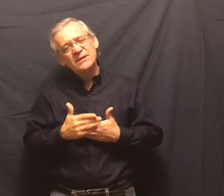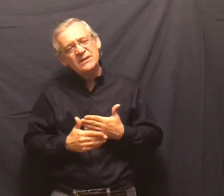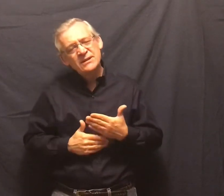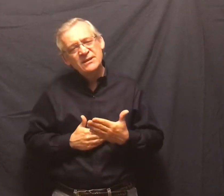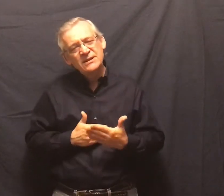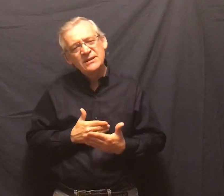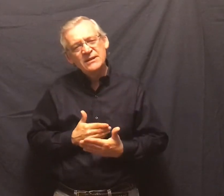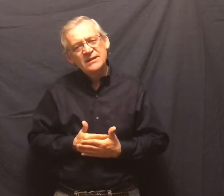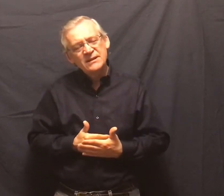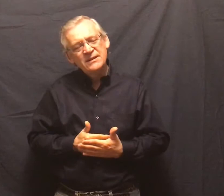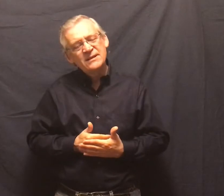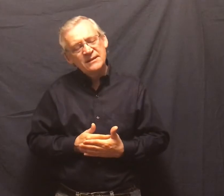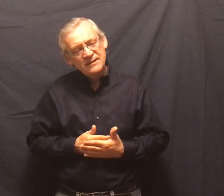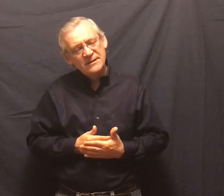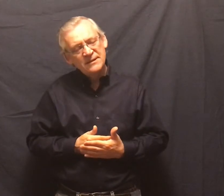And we could have a few pigs.